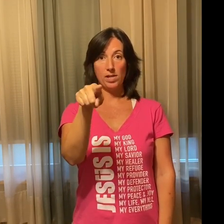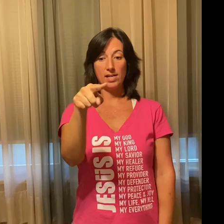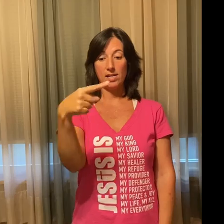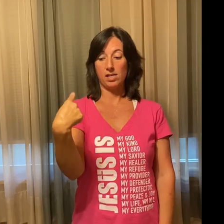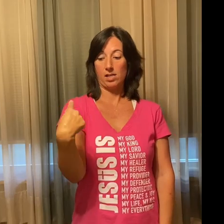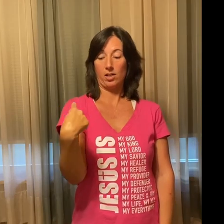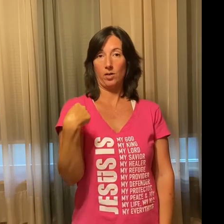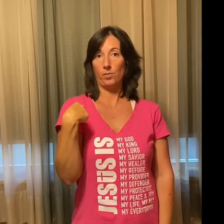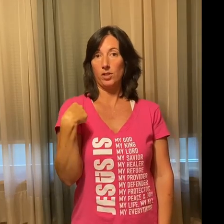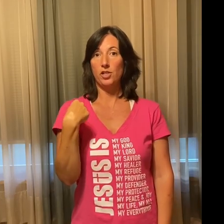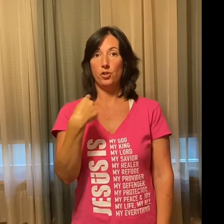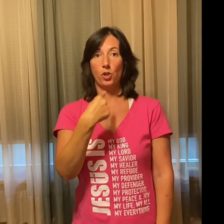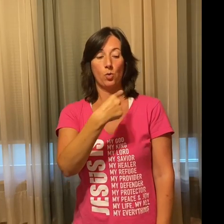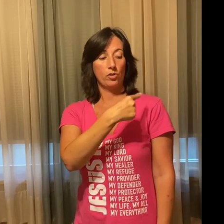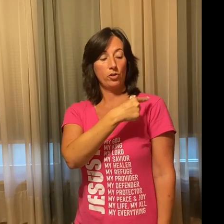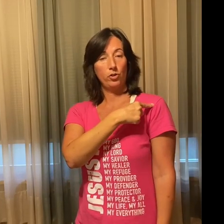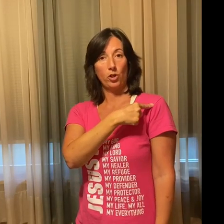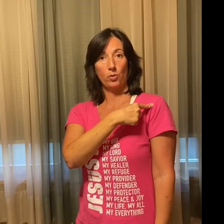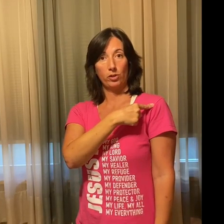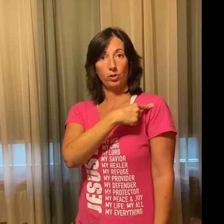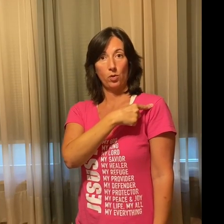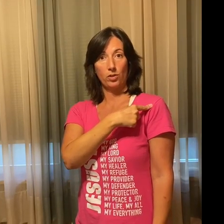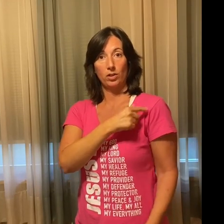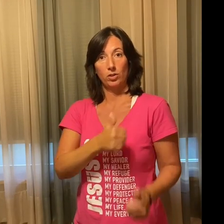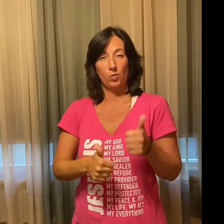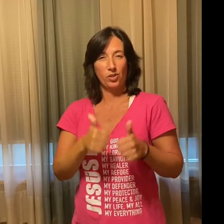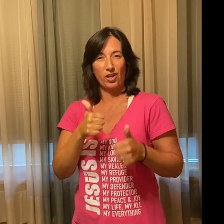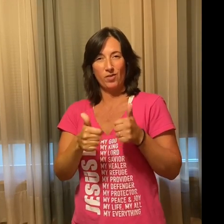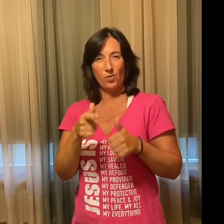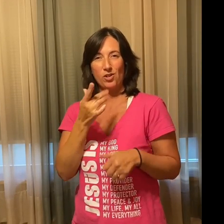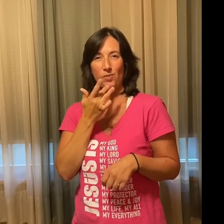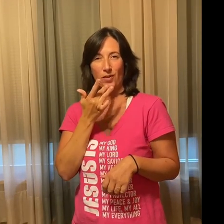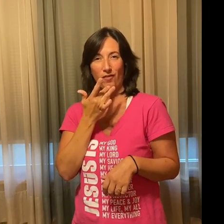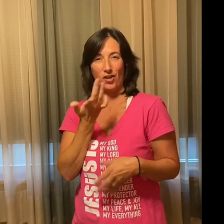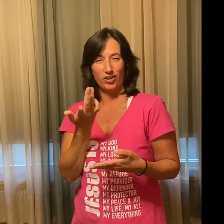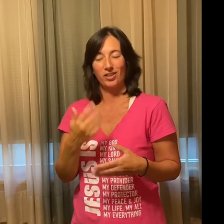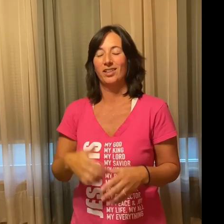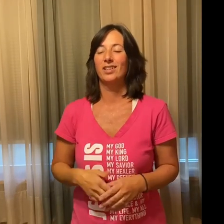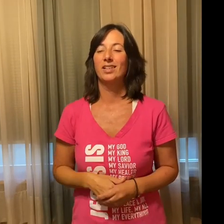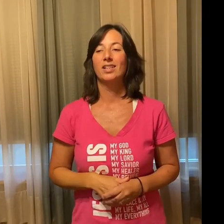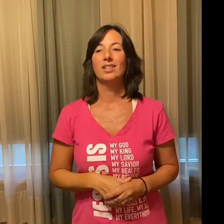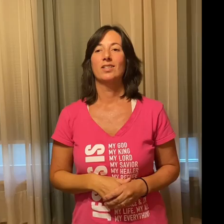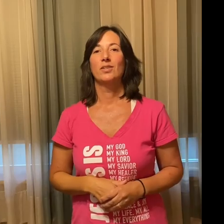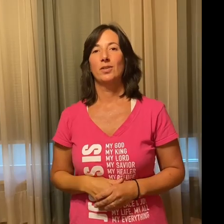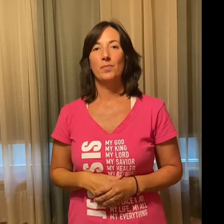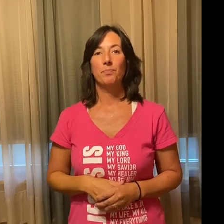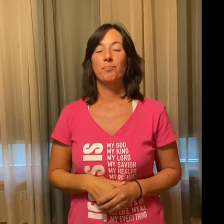this pointing, each shoulder to shoulder, shoulder. So whichever one you prefer.